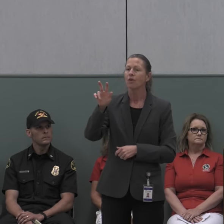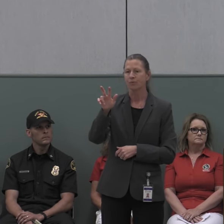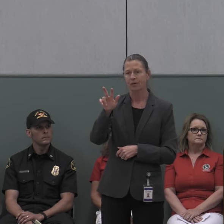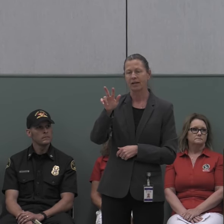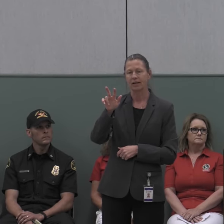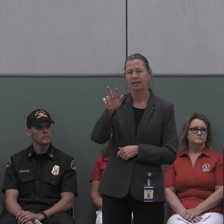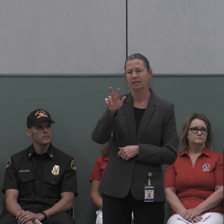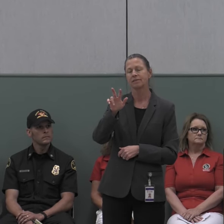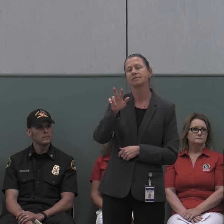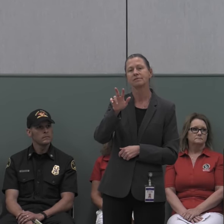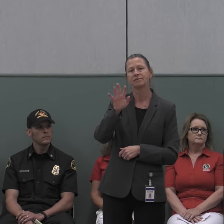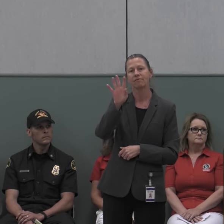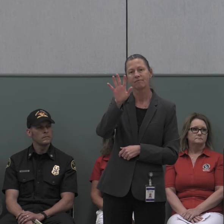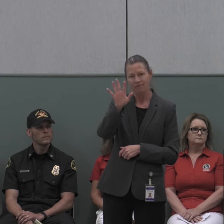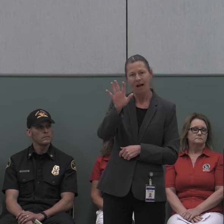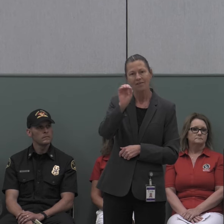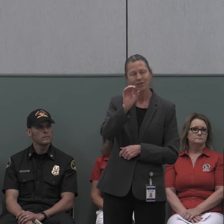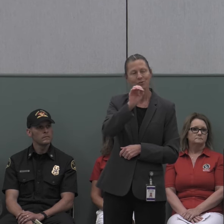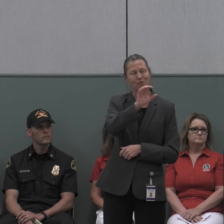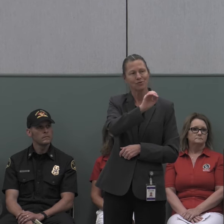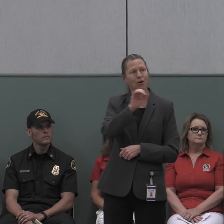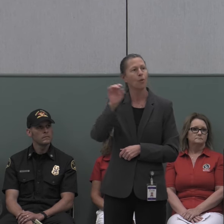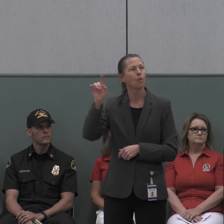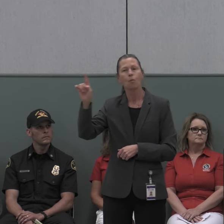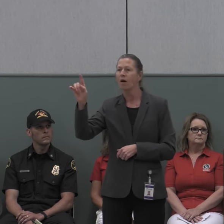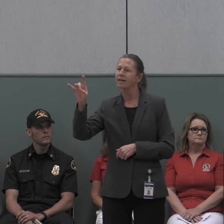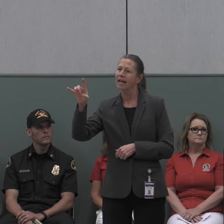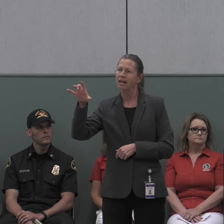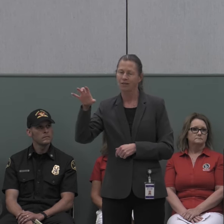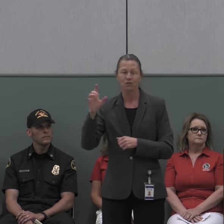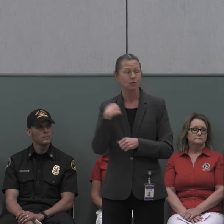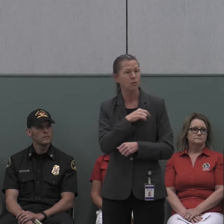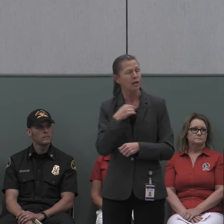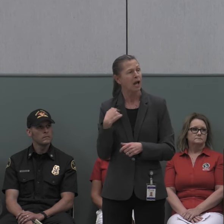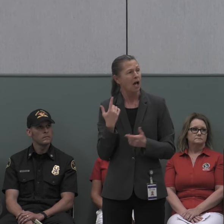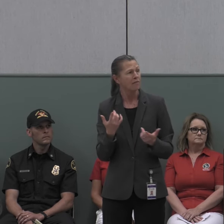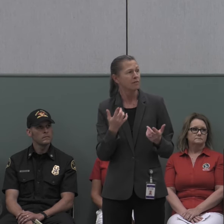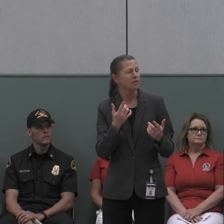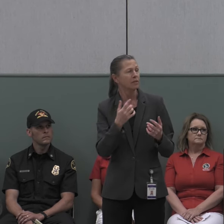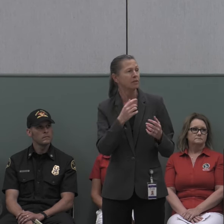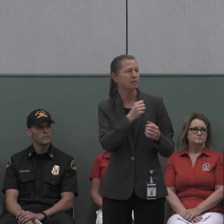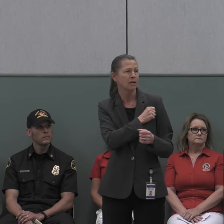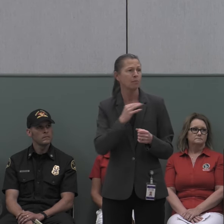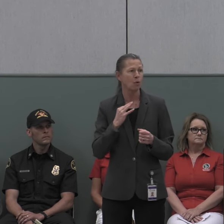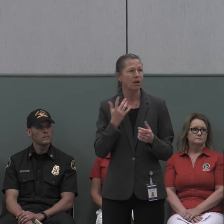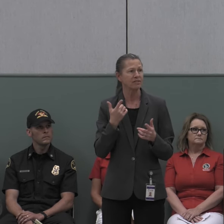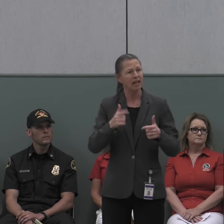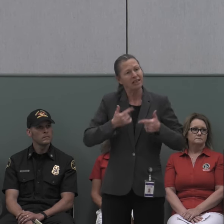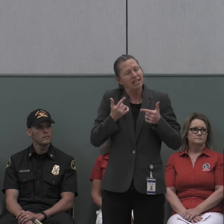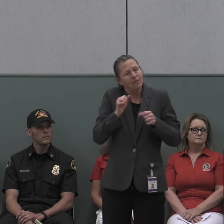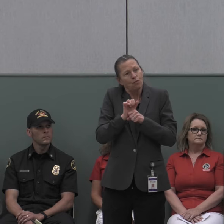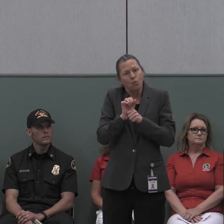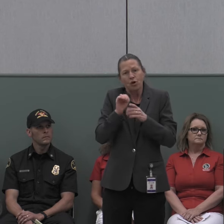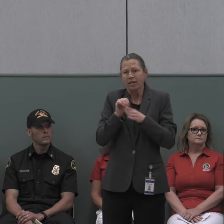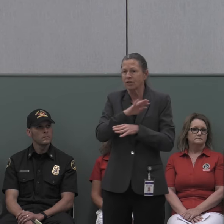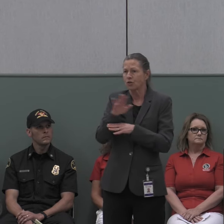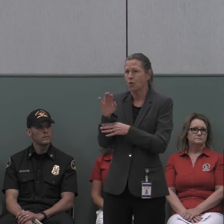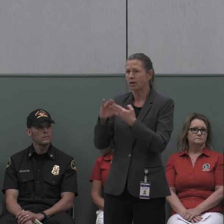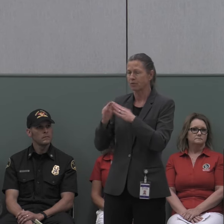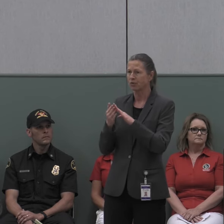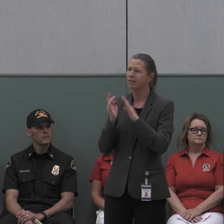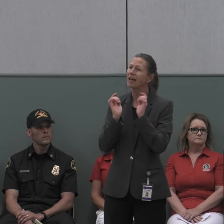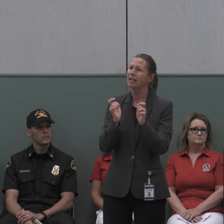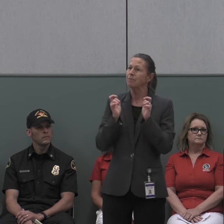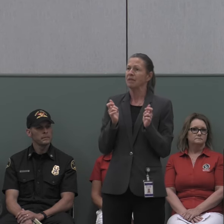1-800-743-5000. We do have employees that live and work in your community that immediately responded to this